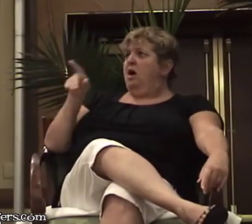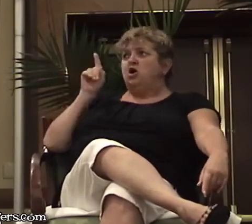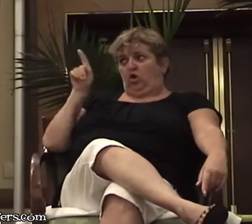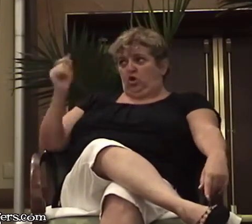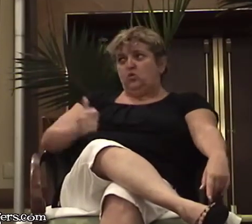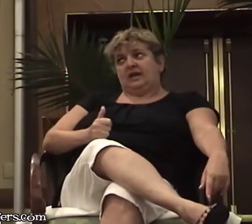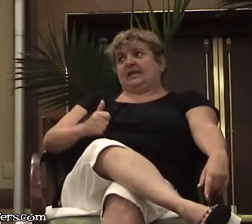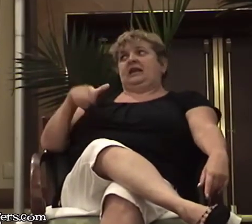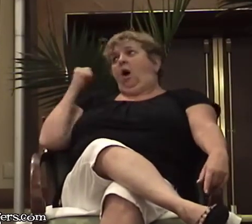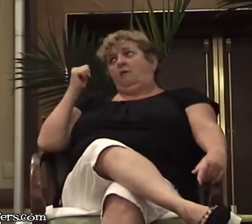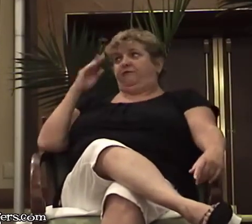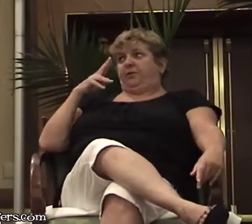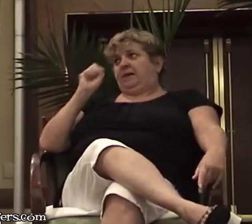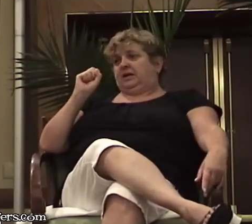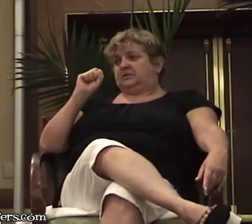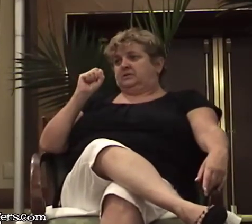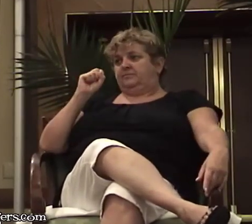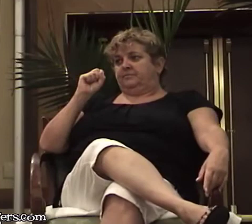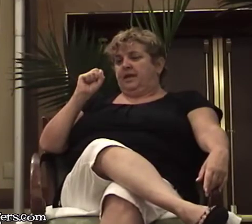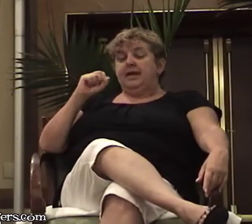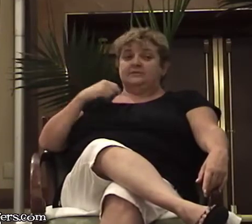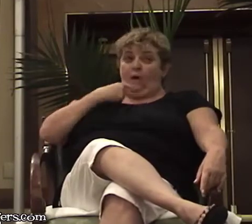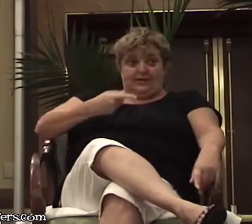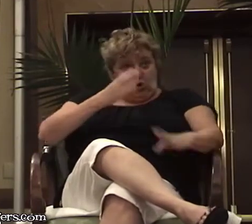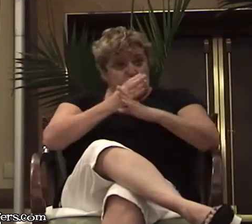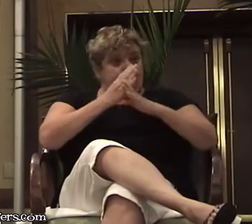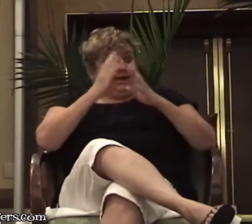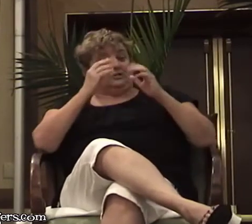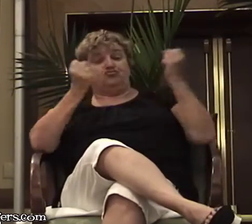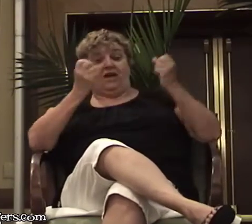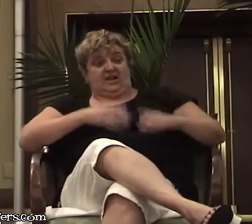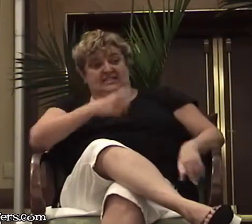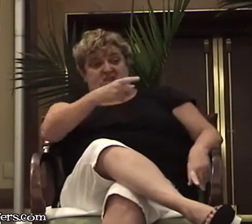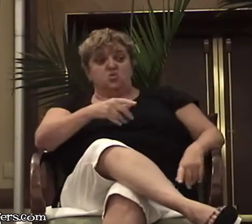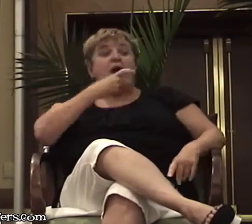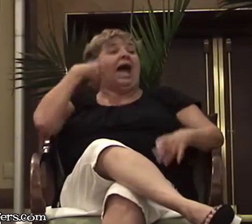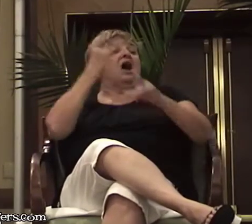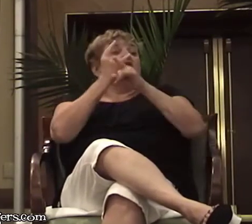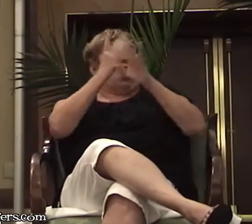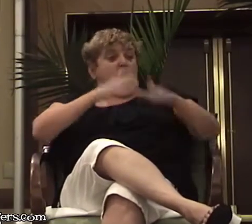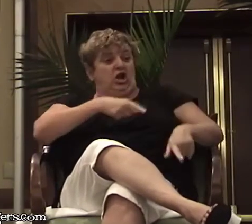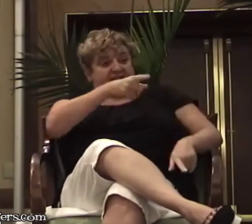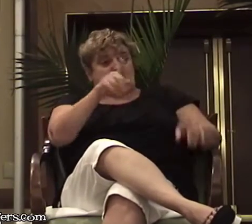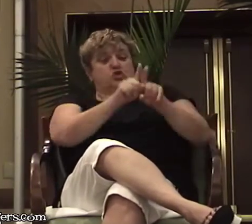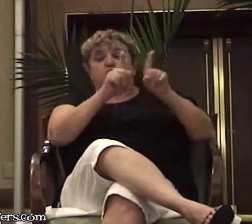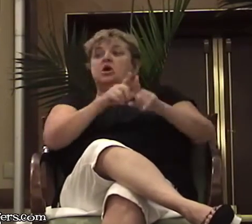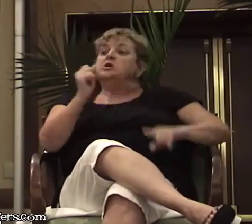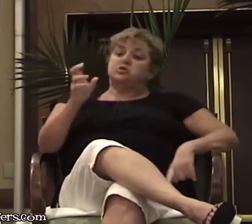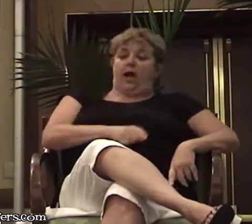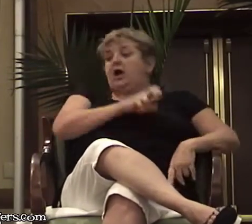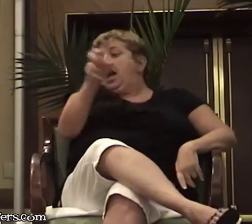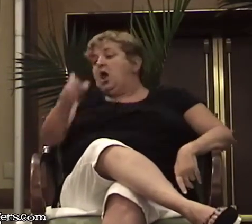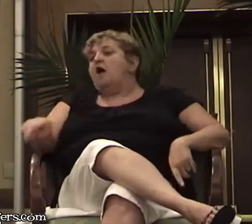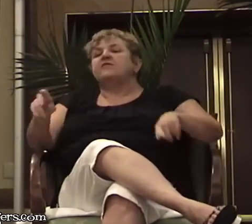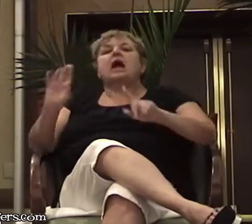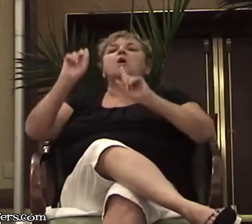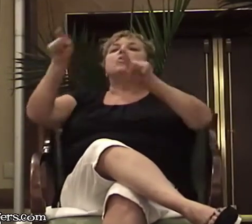So I told him he was an alcoholic too. And I went on about my business and I went downtown where I knew it was some black alcoholics to the